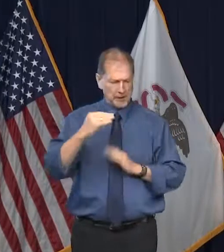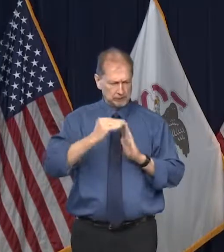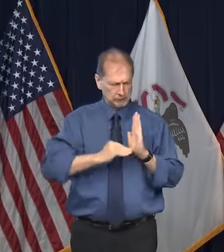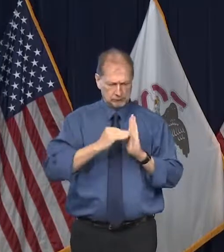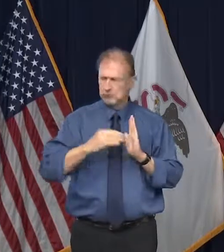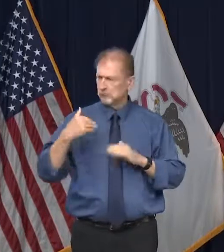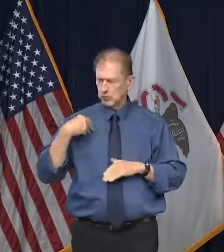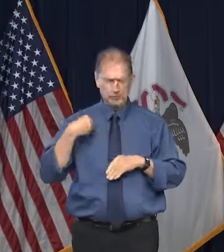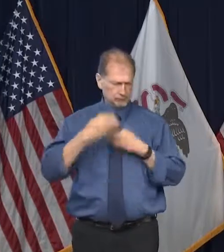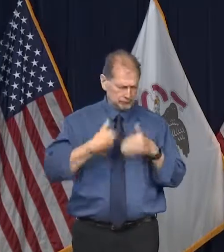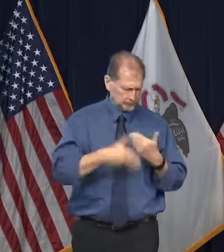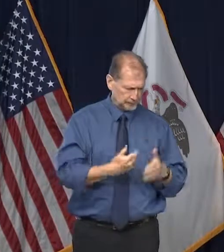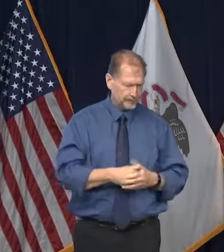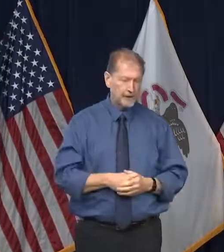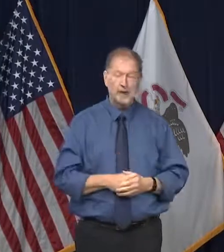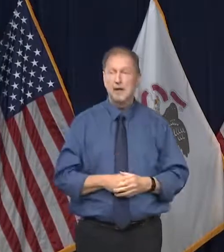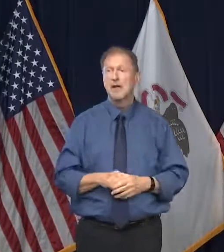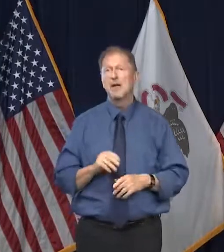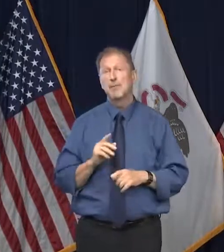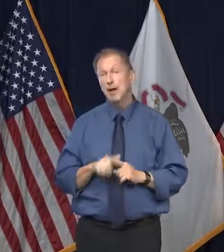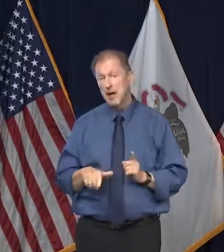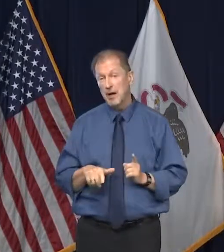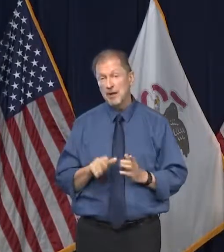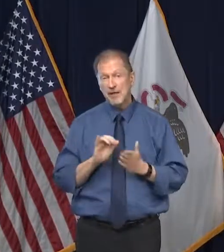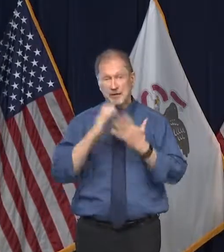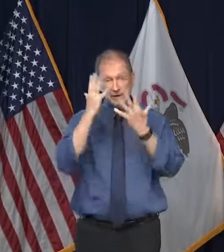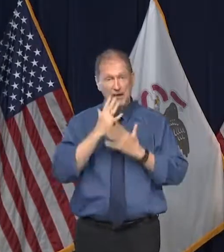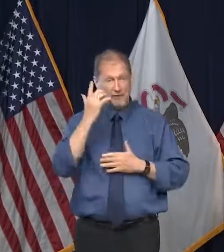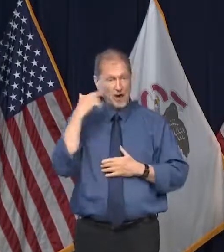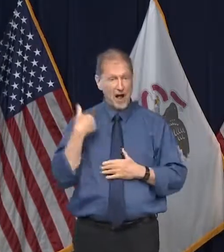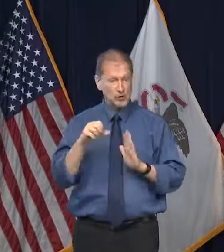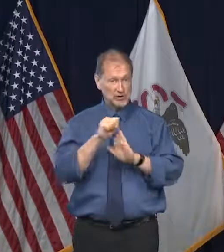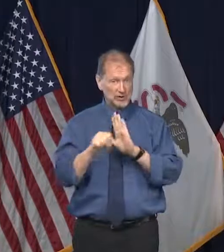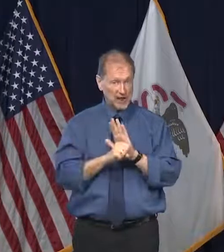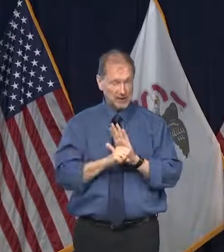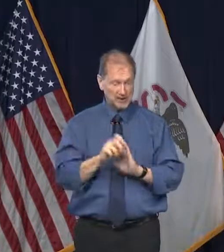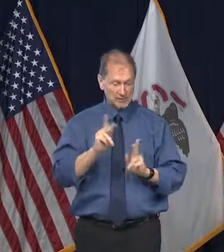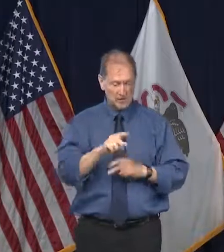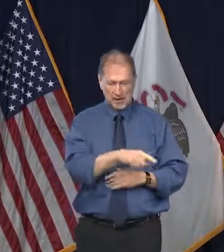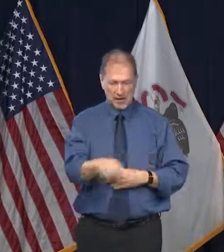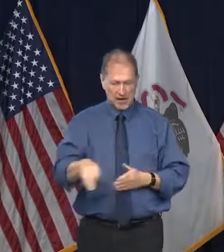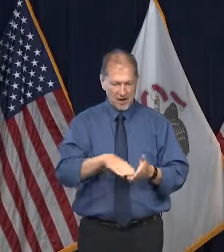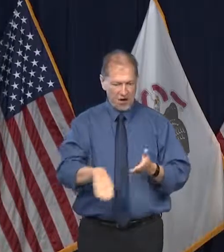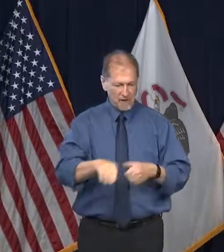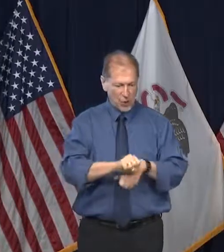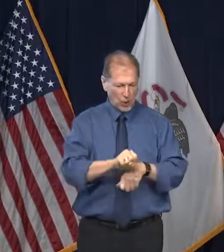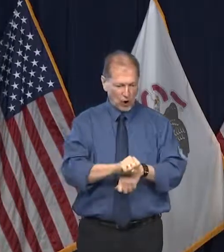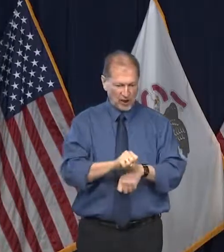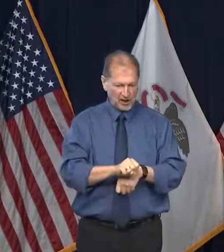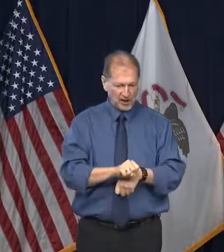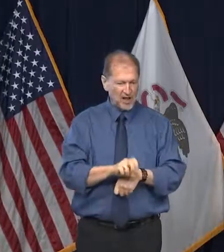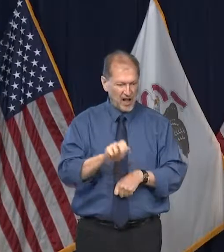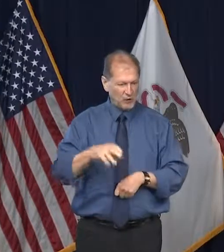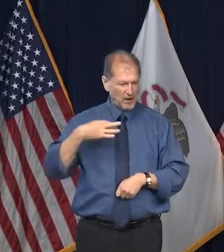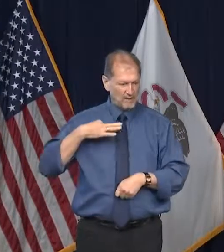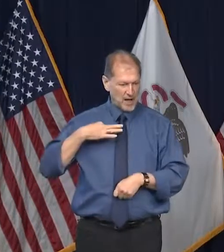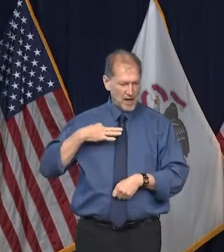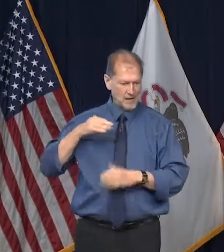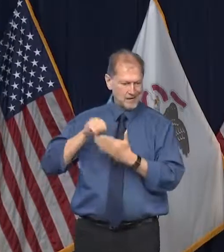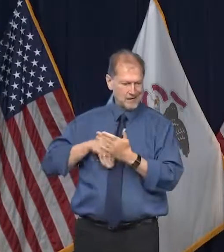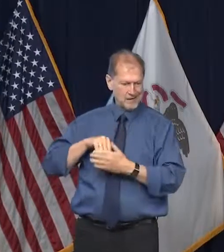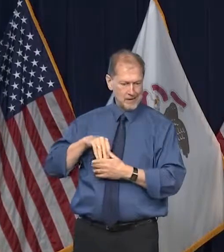More is worse for our state. More is worse for our state. There's no doubt about it. I also want to be clear that you talked